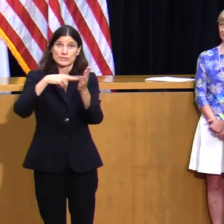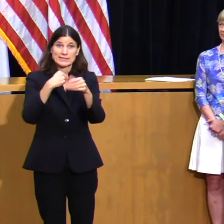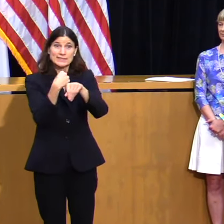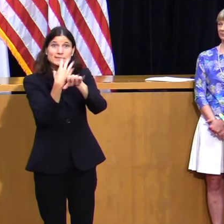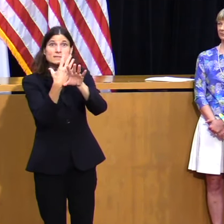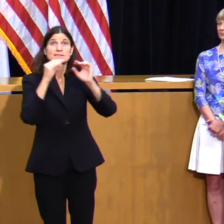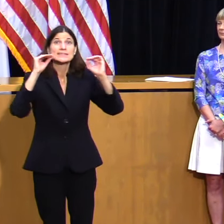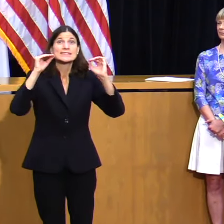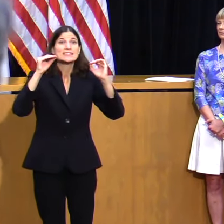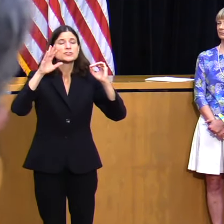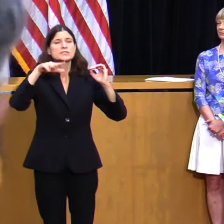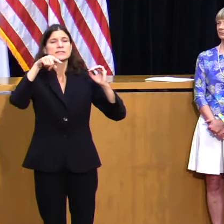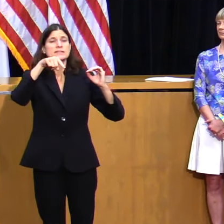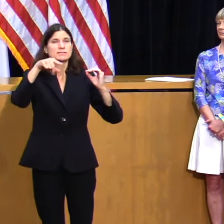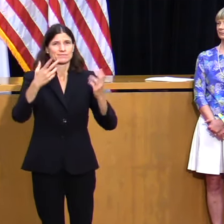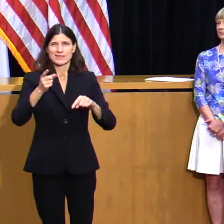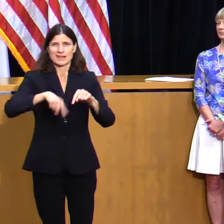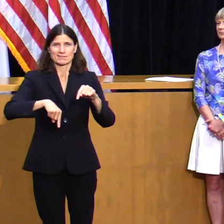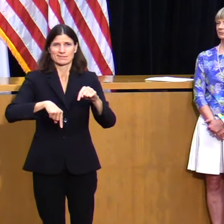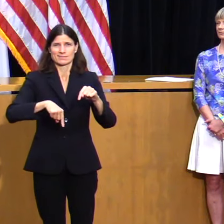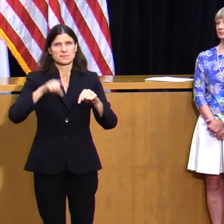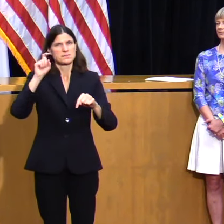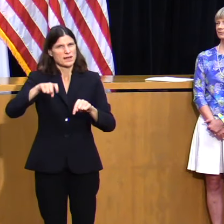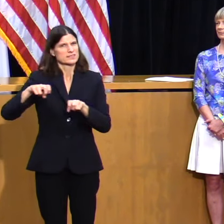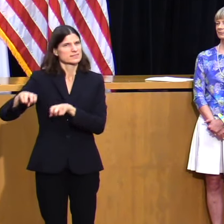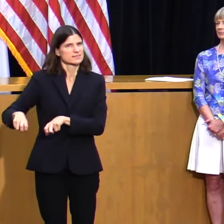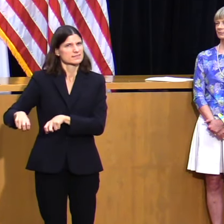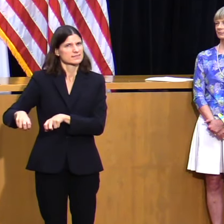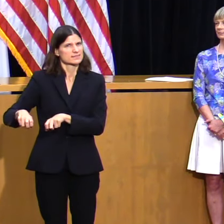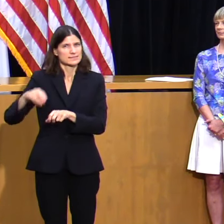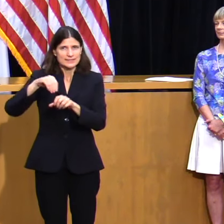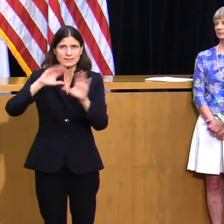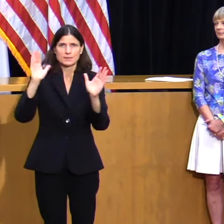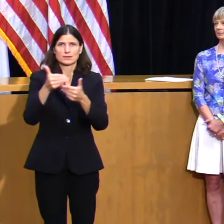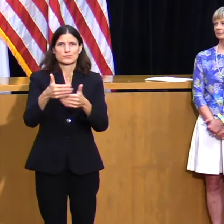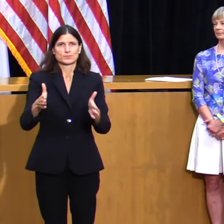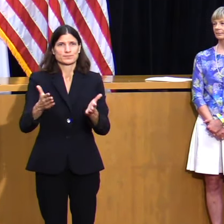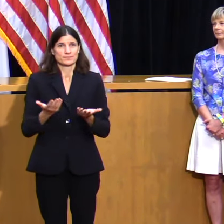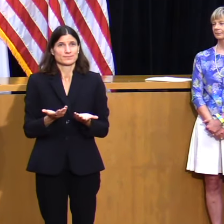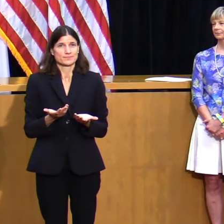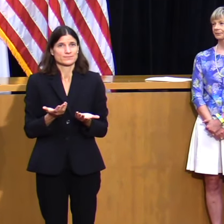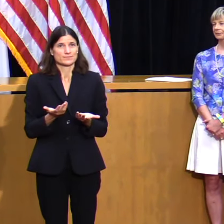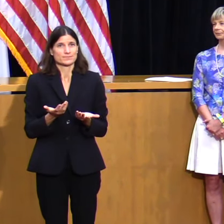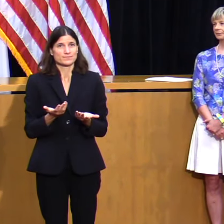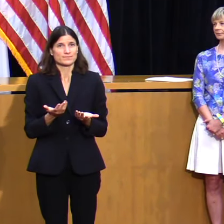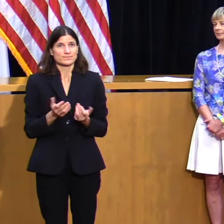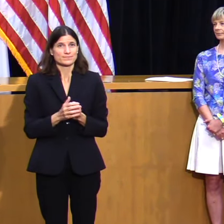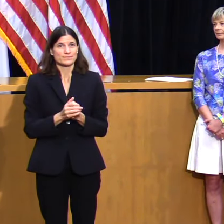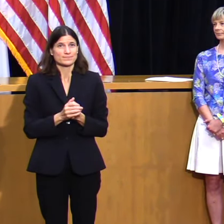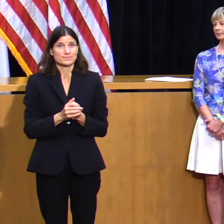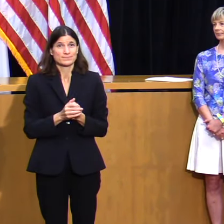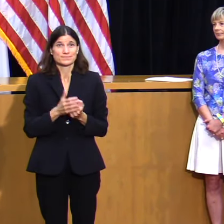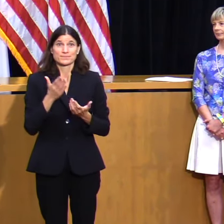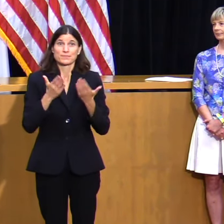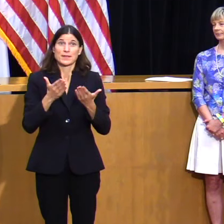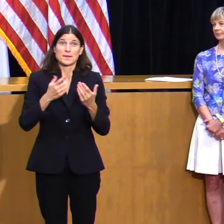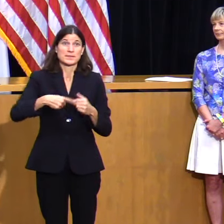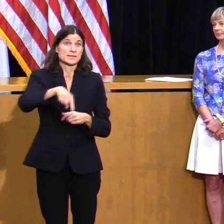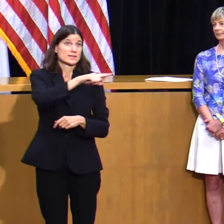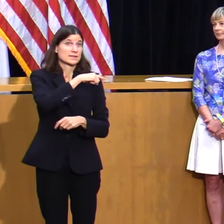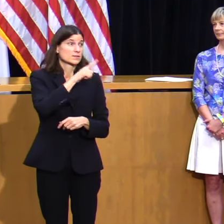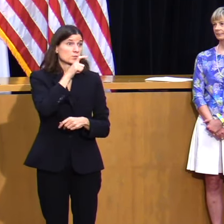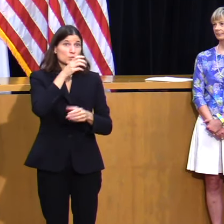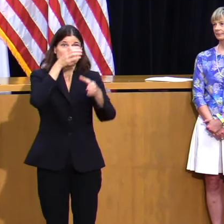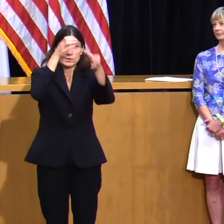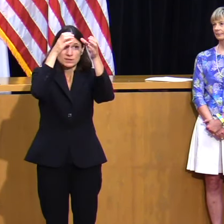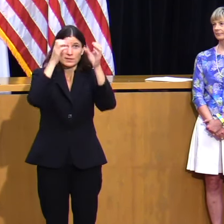And I think many kids and many families, and probably a lot of other folks in education, would say that the experience people had with remote learning last spring